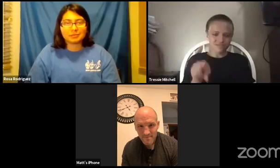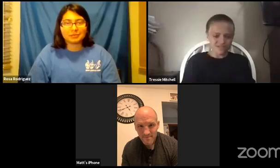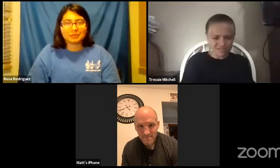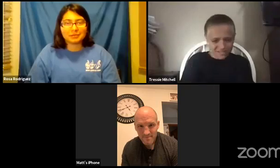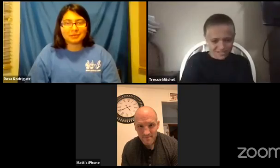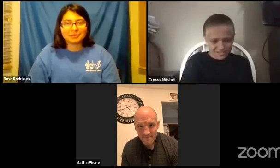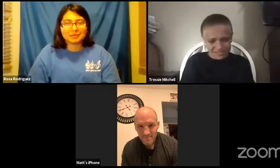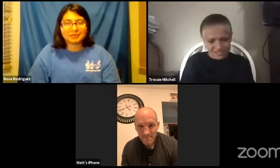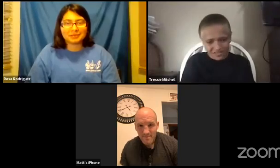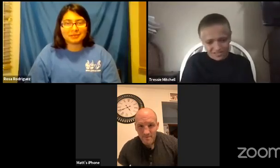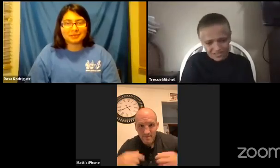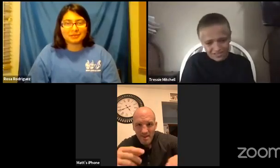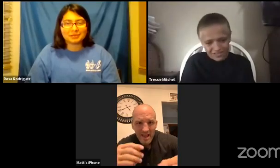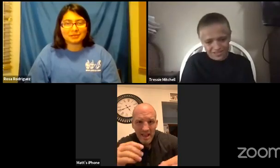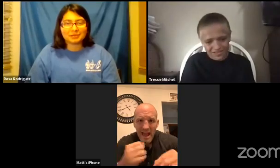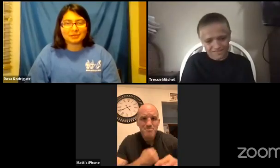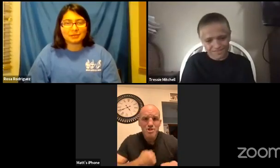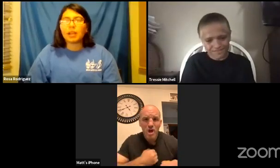you beat them.